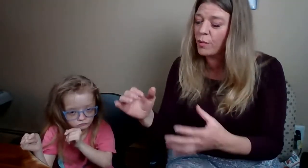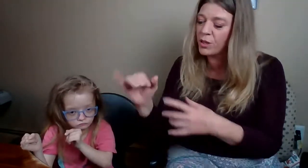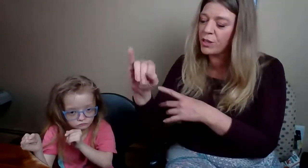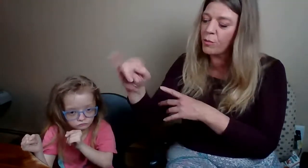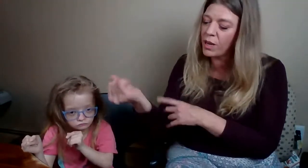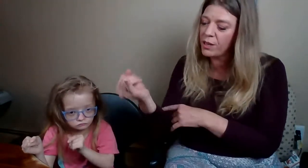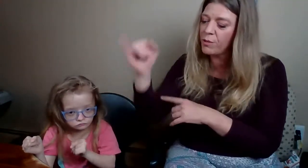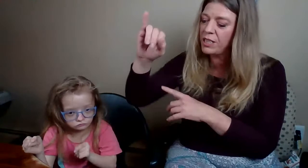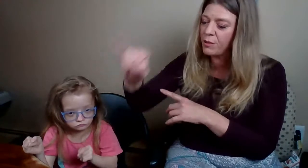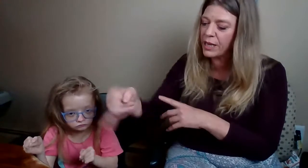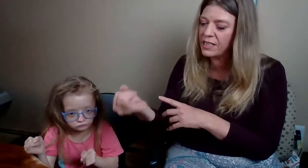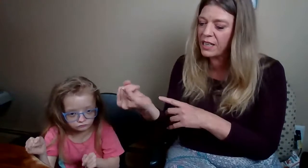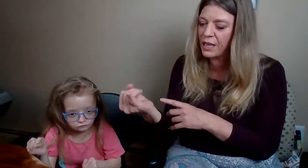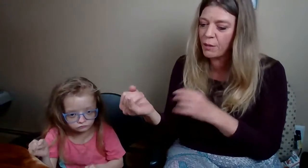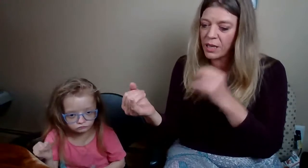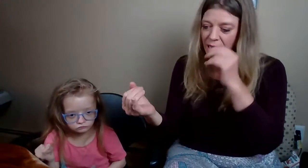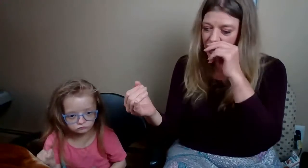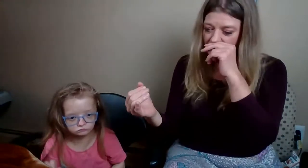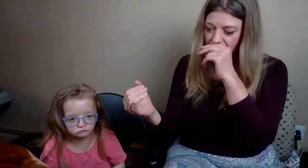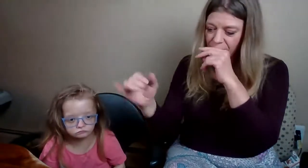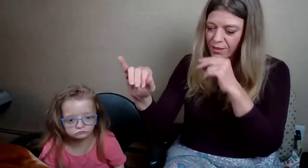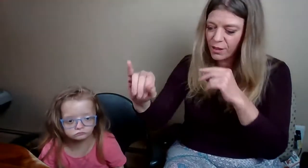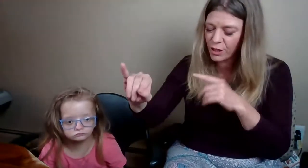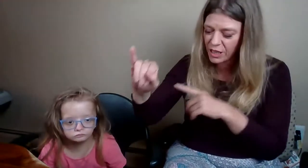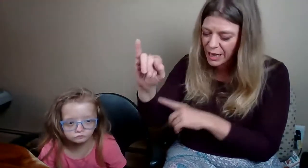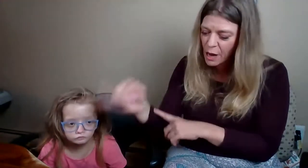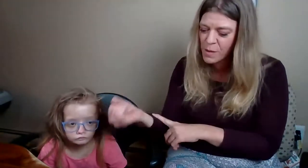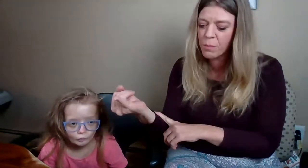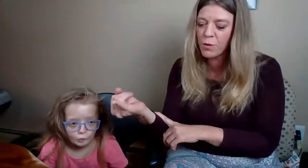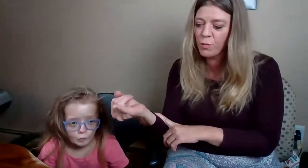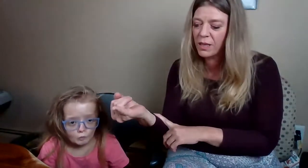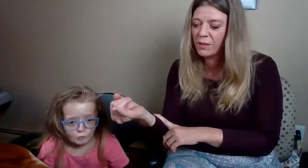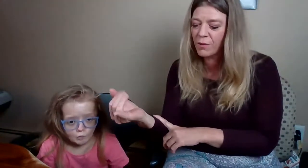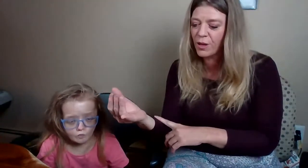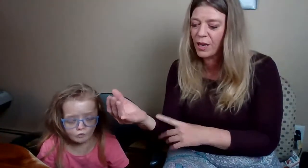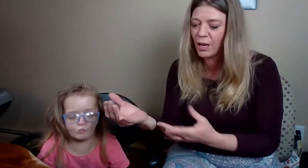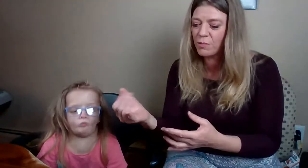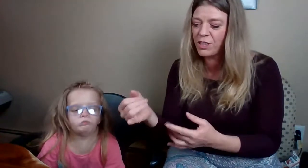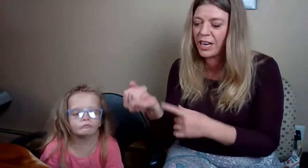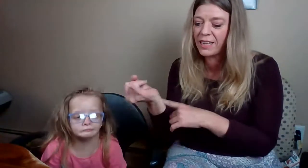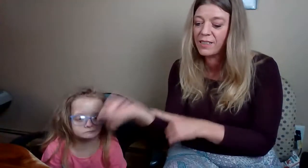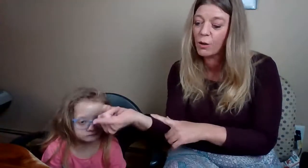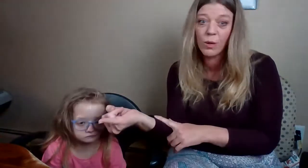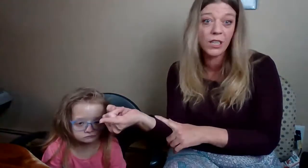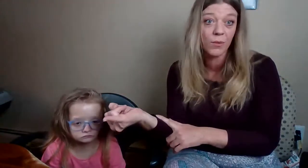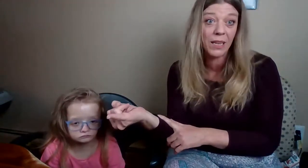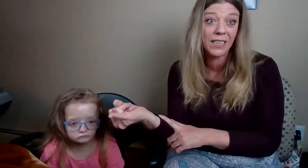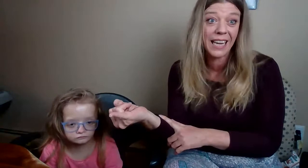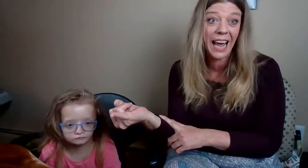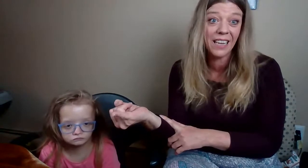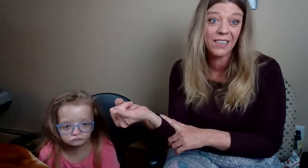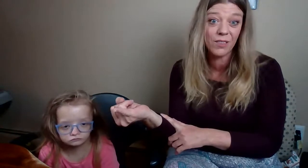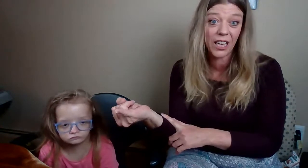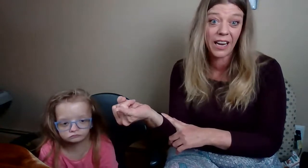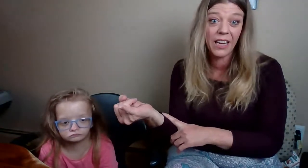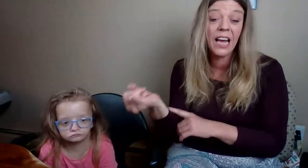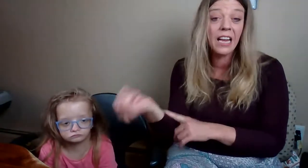wondering, why are we doing a dynamic letter for a dynamic movement for J? So we just went to the end of J.